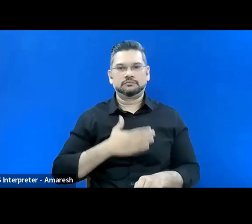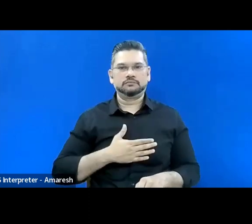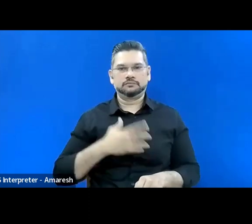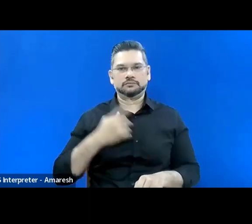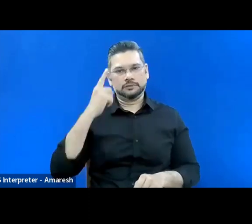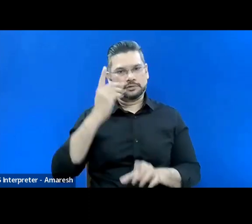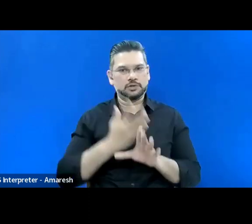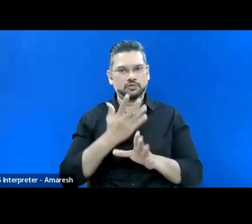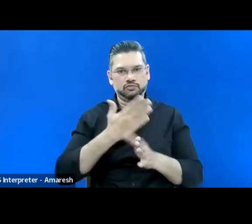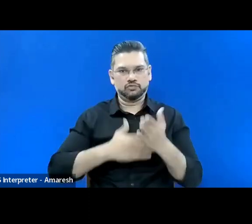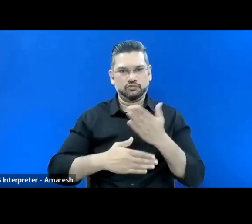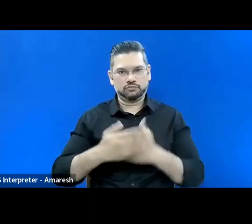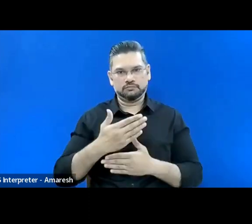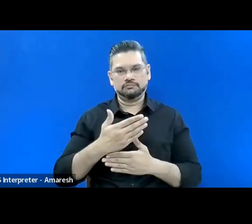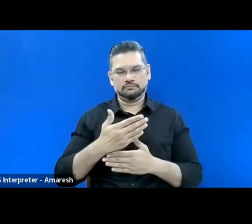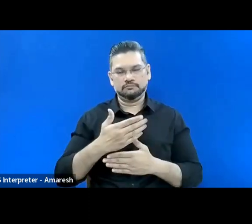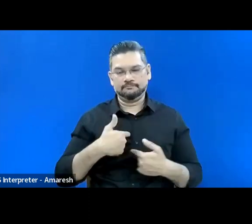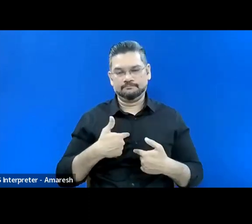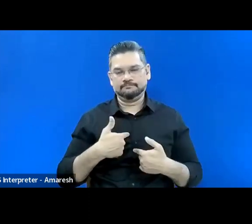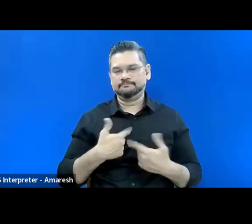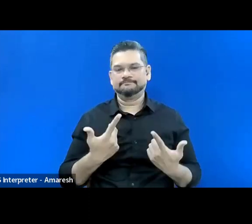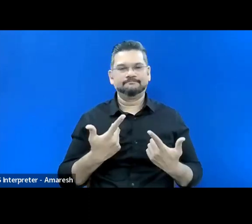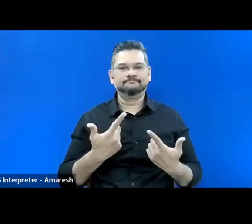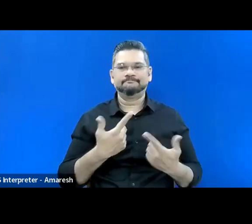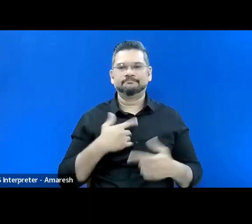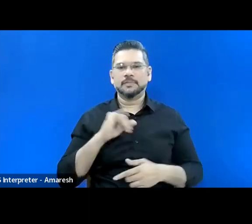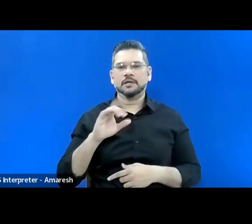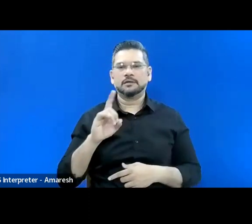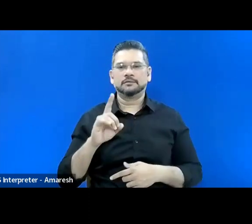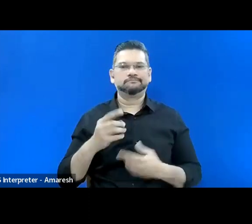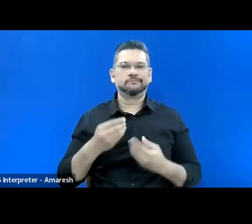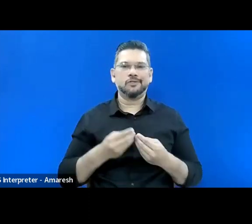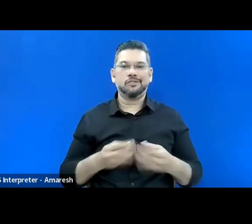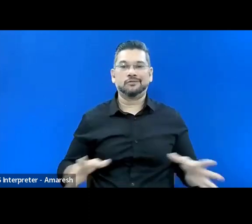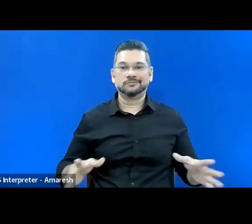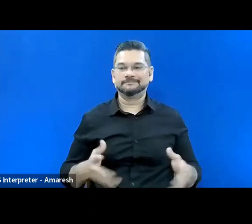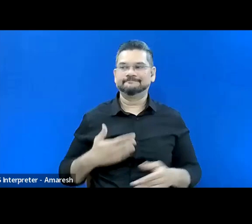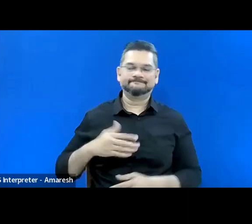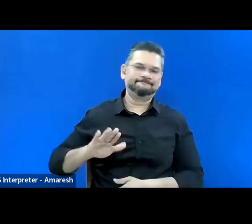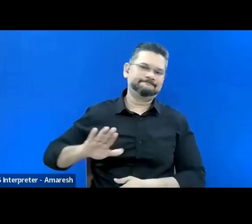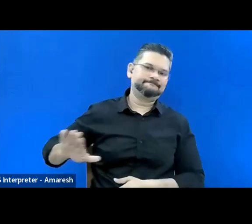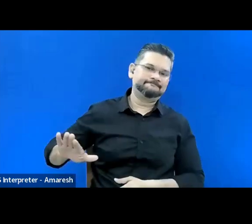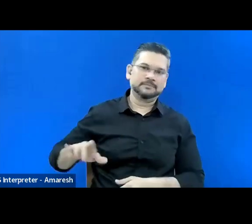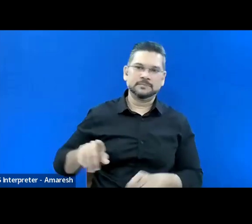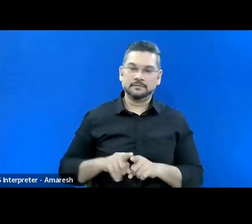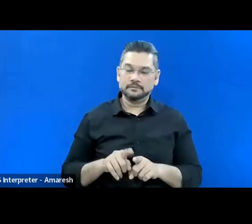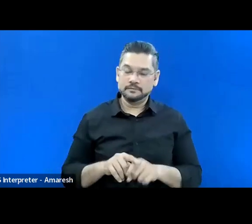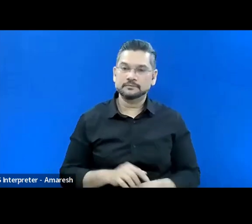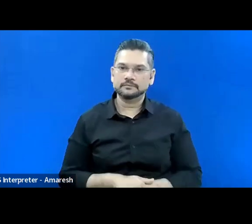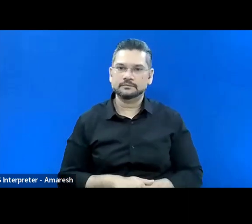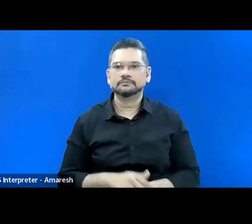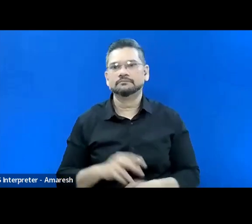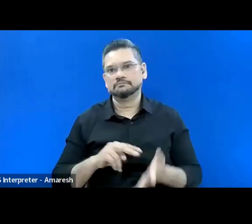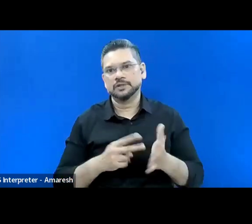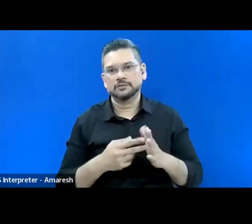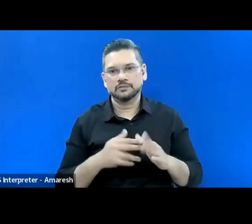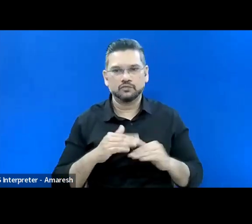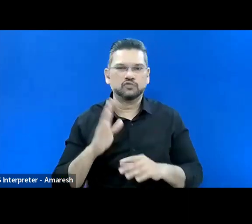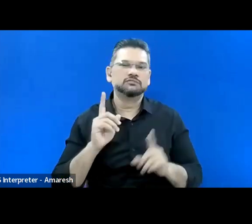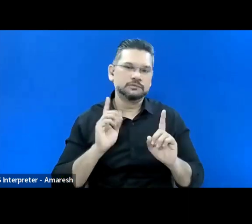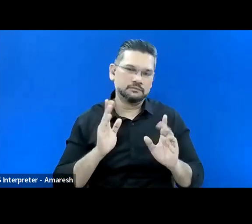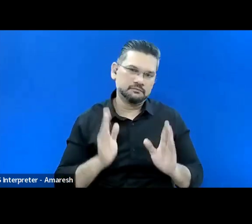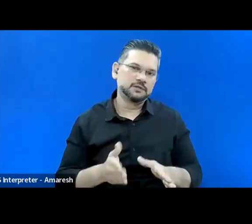lost. So we need to be, we need to be talking more about inclusion and definitely about